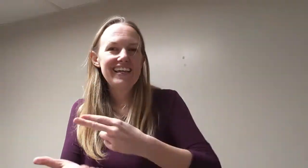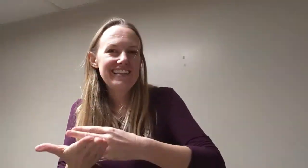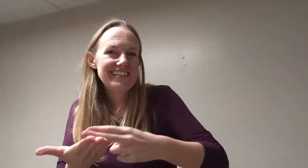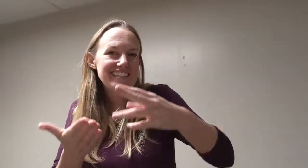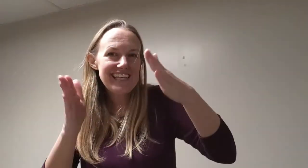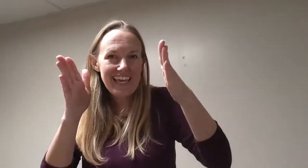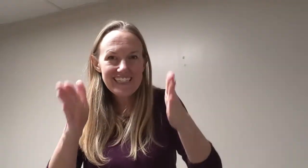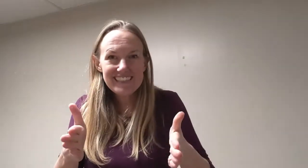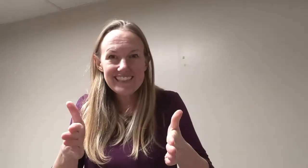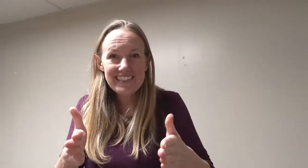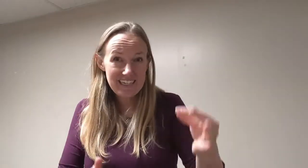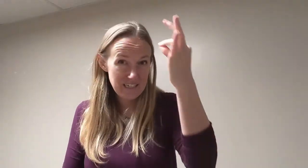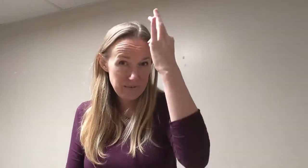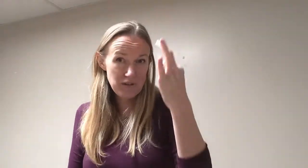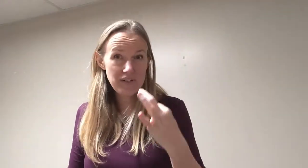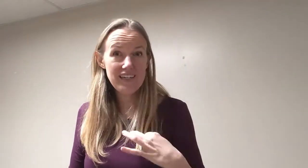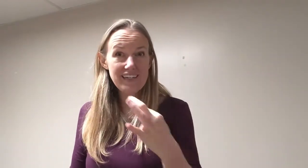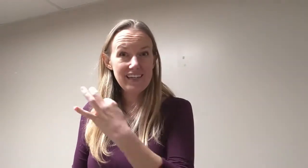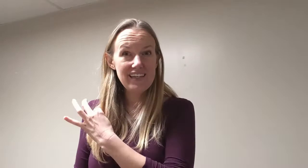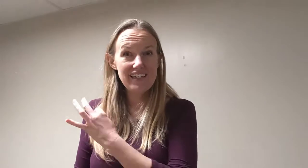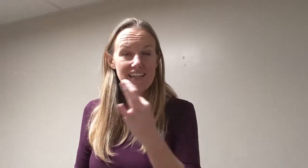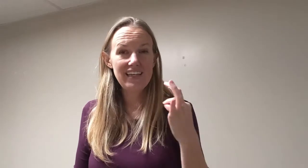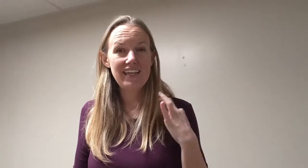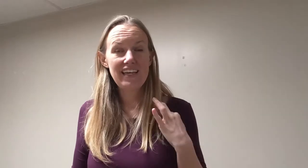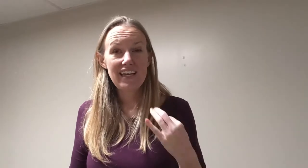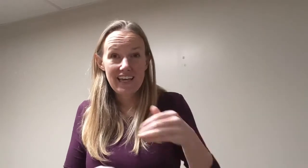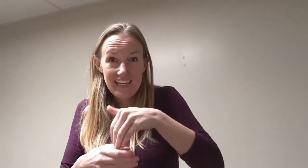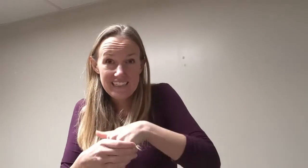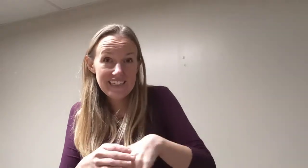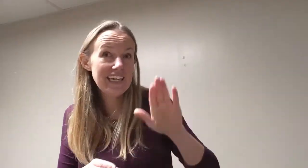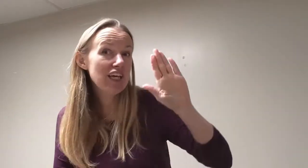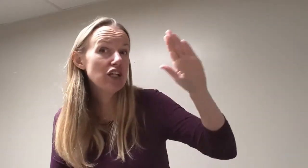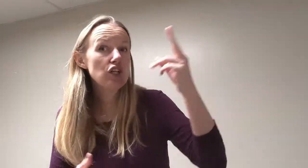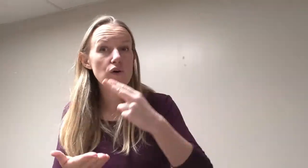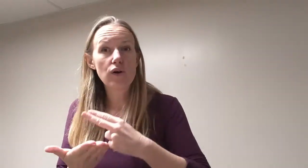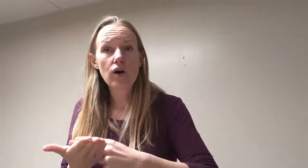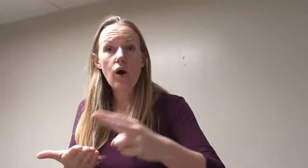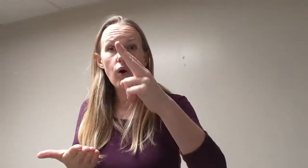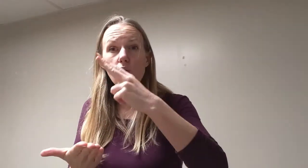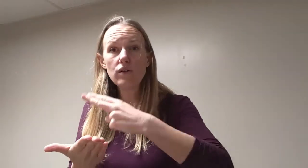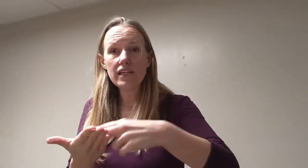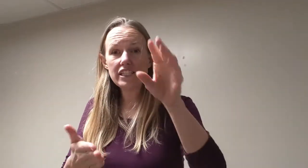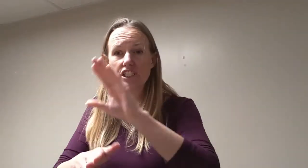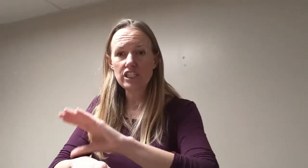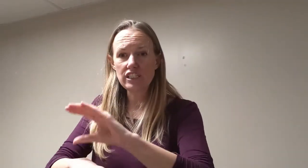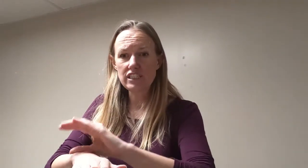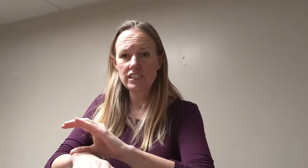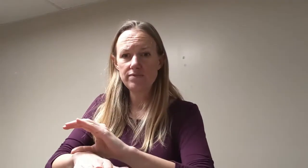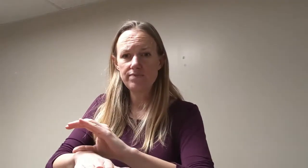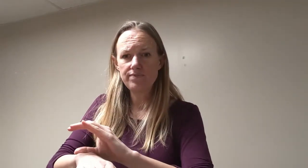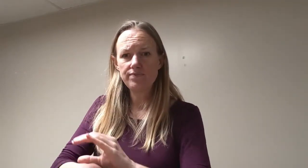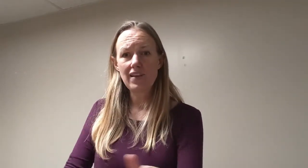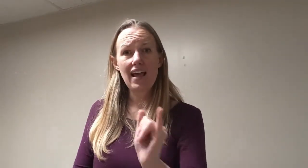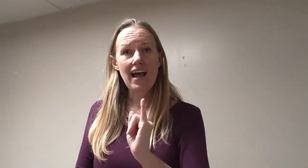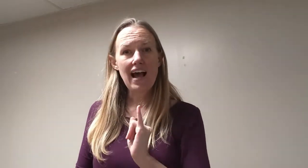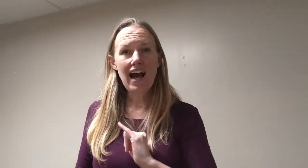the saints' communion and in your holy church.